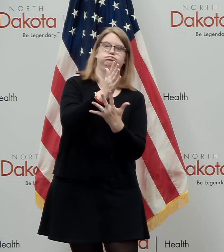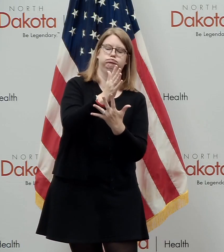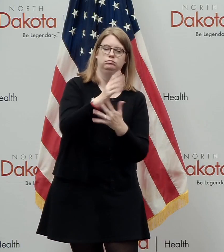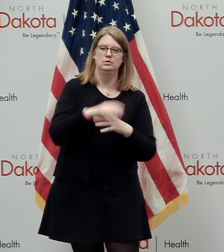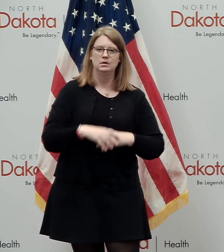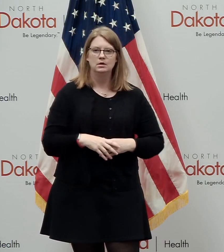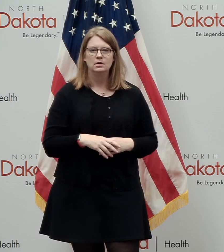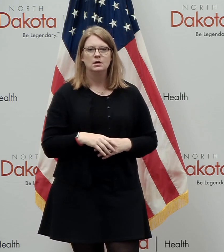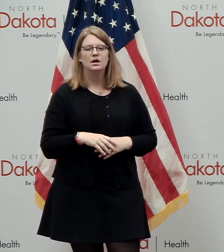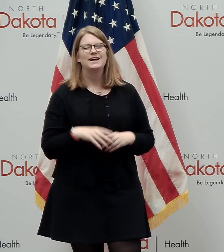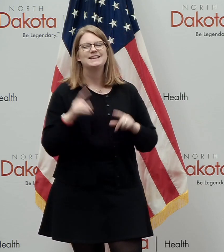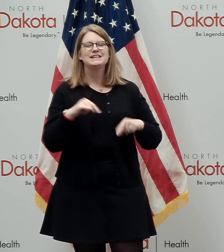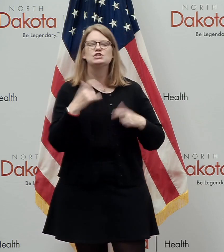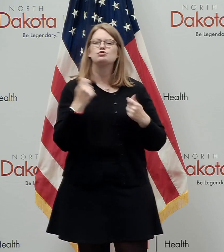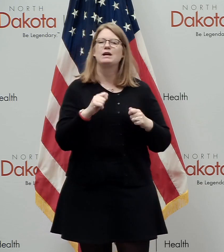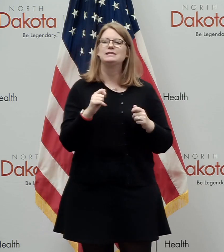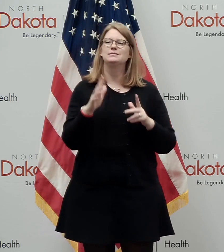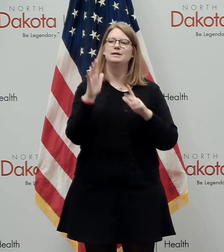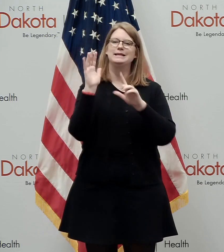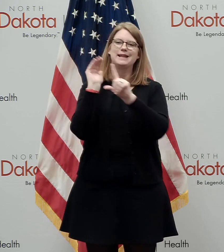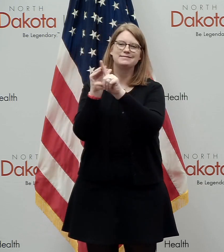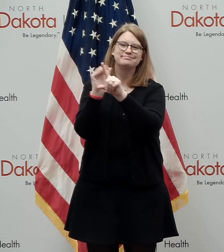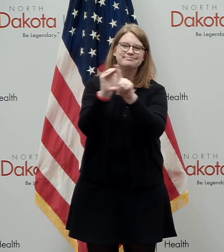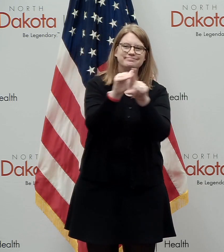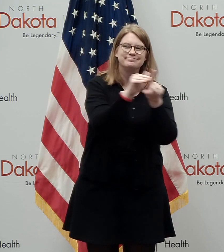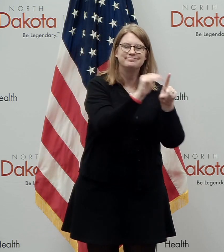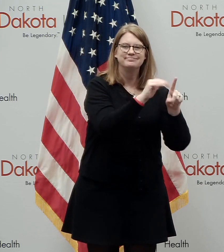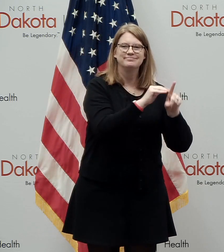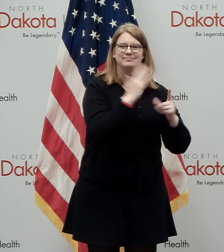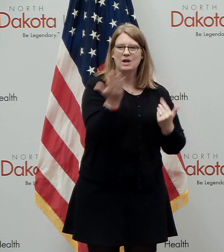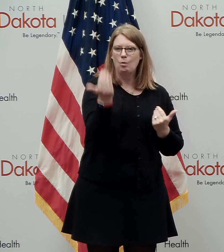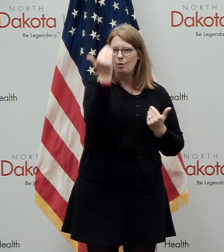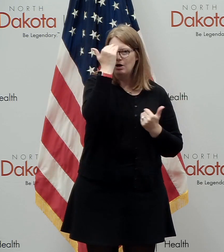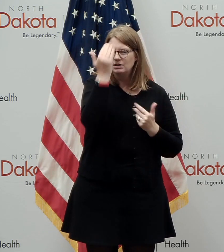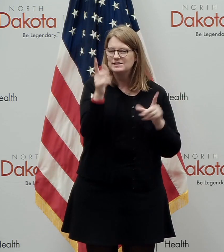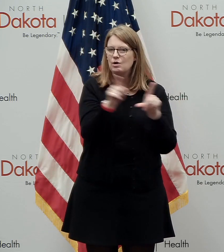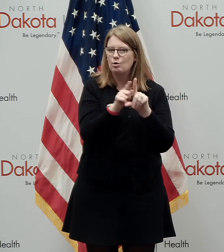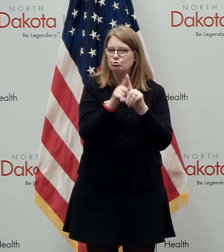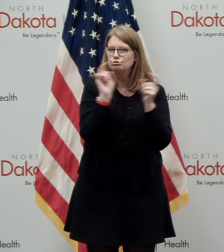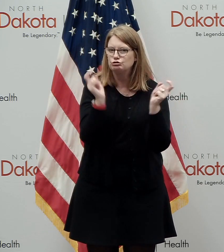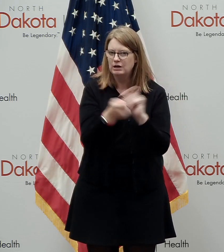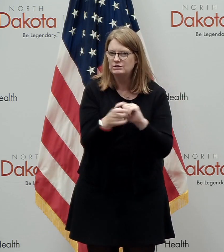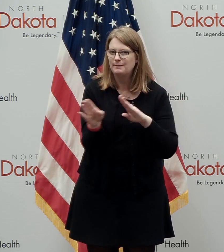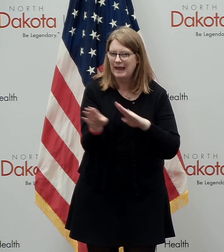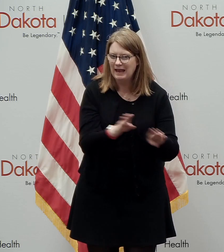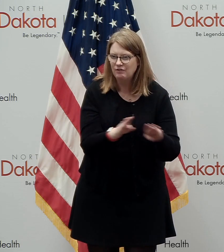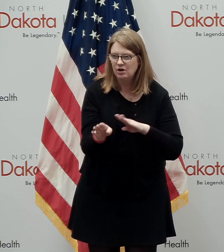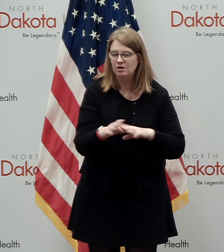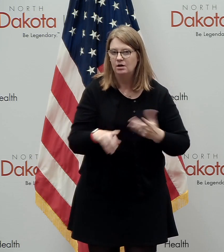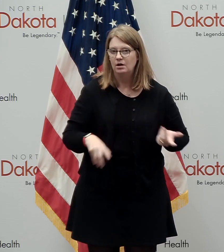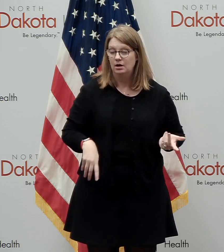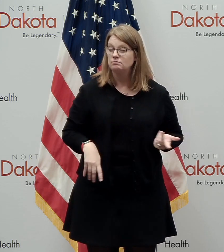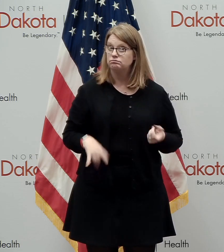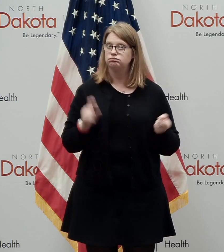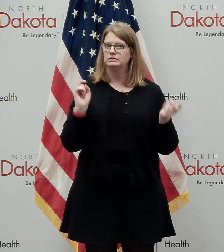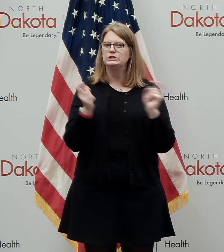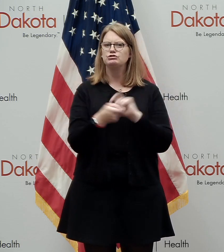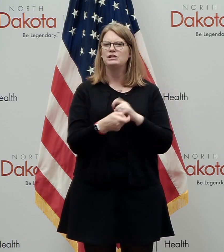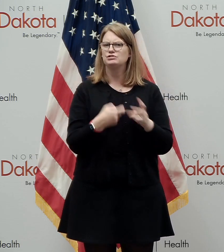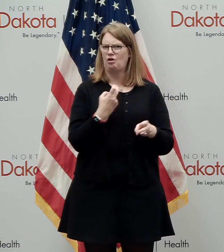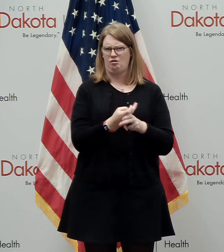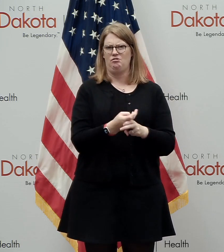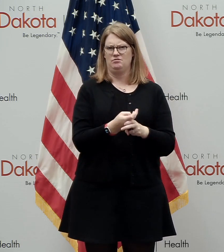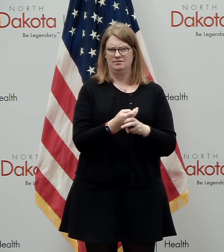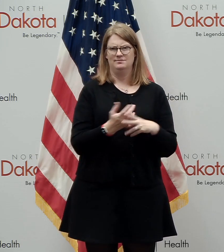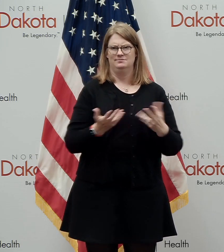is we're trying to raise awareness and we're trying to communicate. We are trying to change behavior, and I think we know that change is hard. And